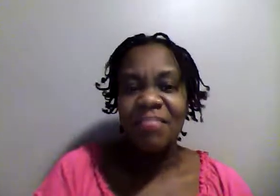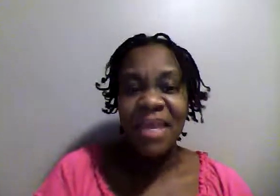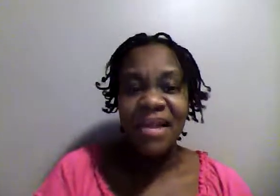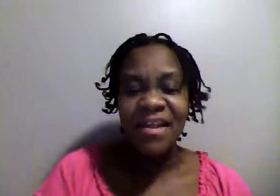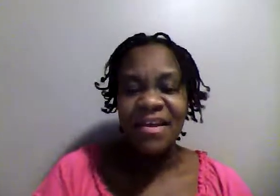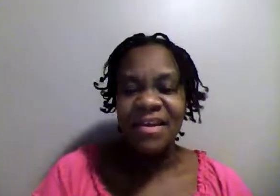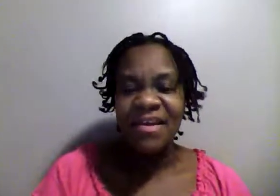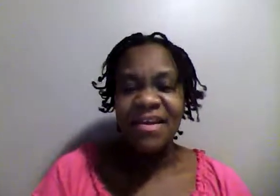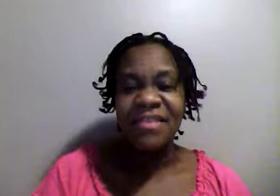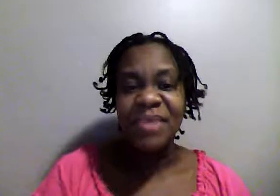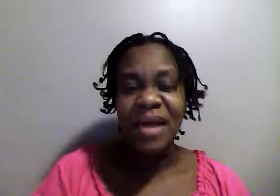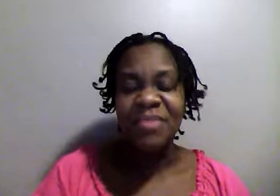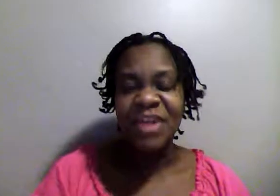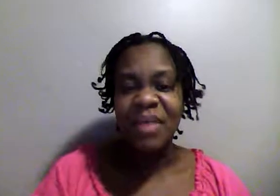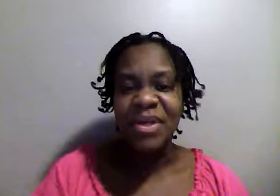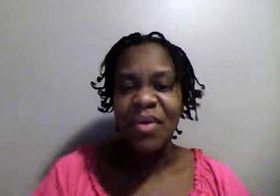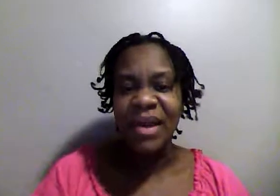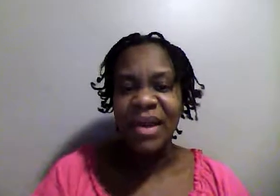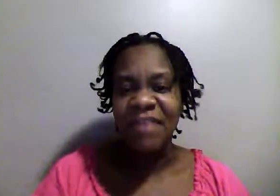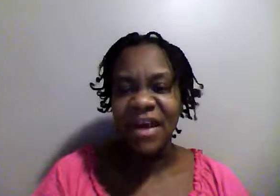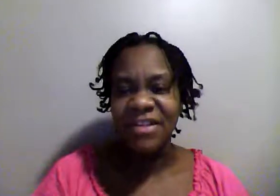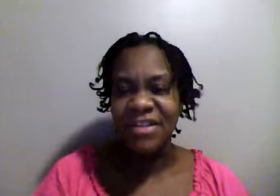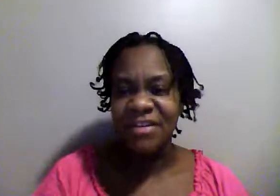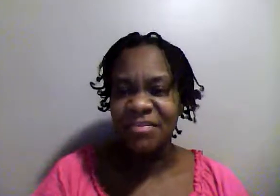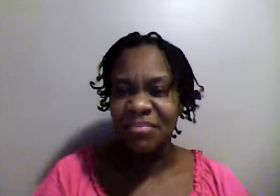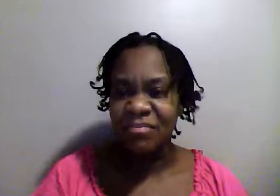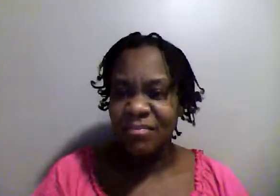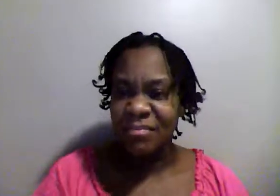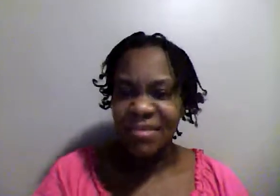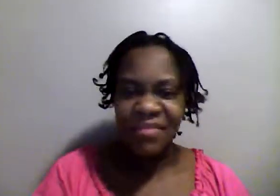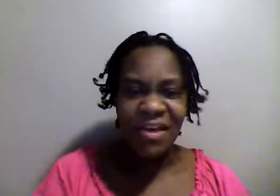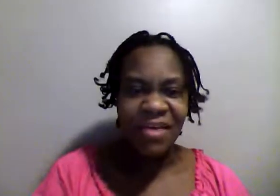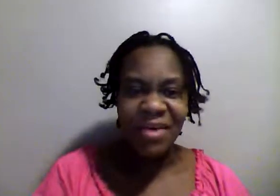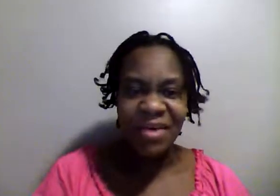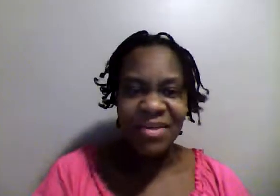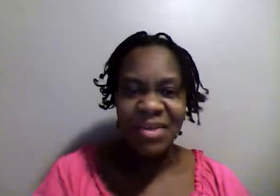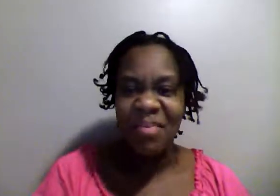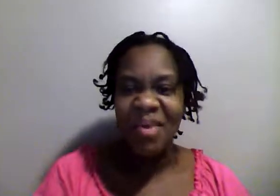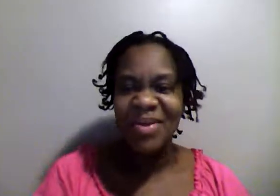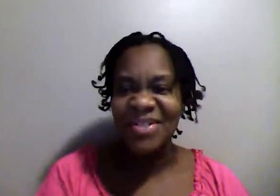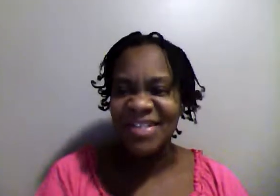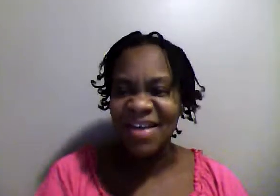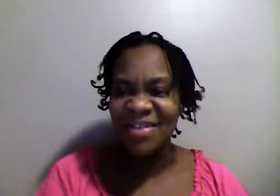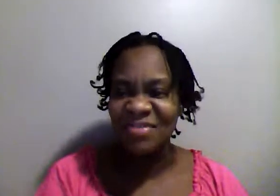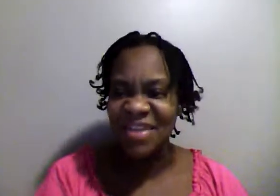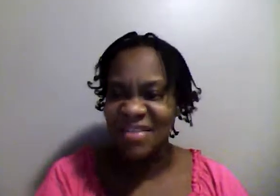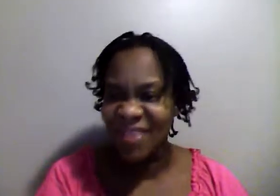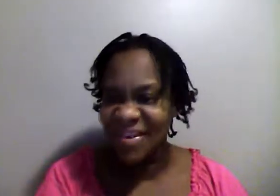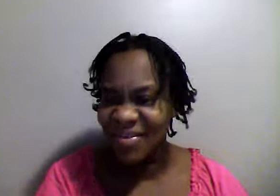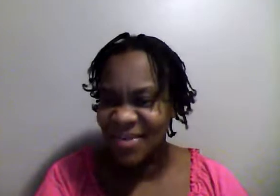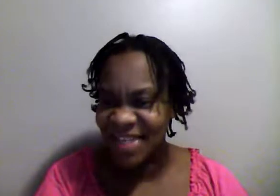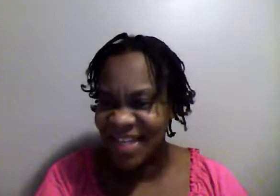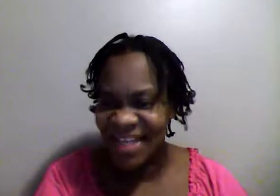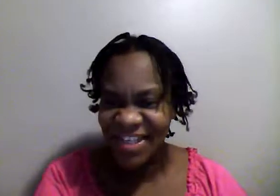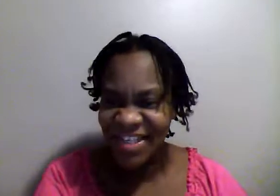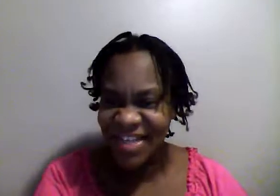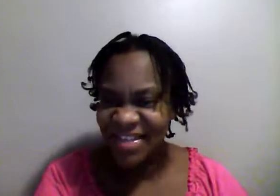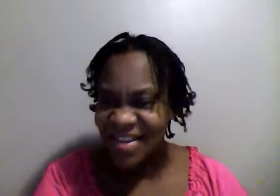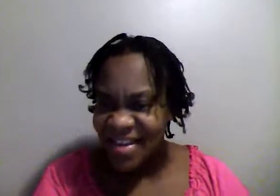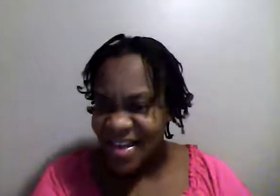milk, it will absorb it a whole lot faster. I forget what I was about to say. I was reading what the OCD chick says.